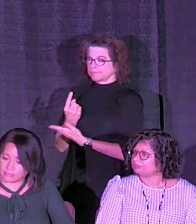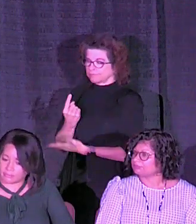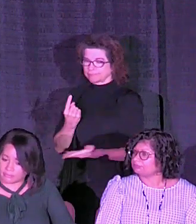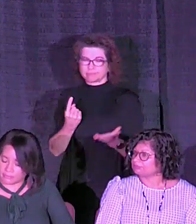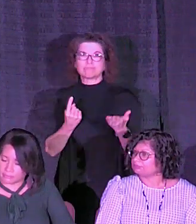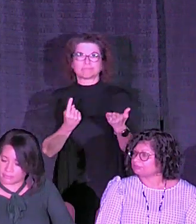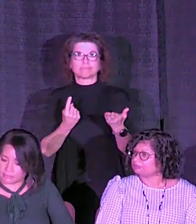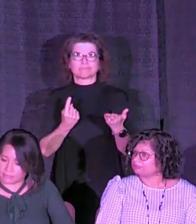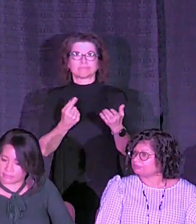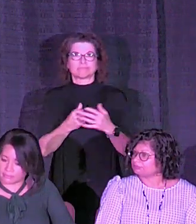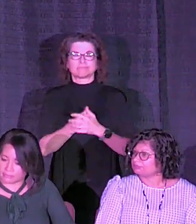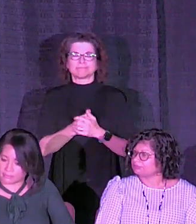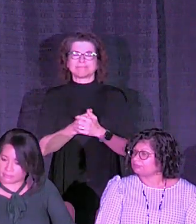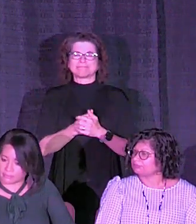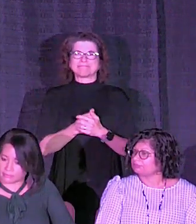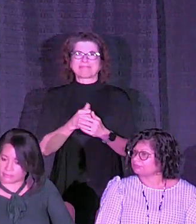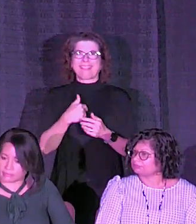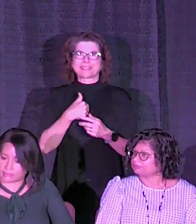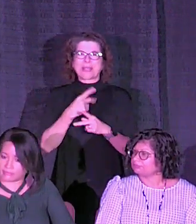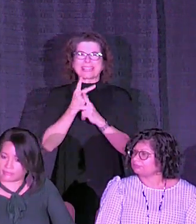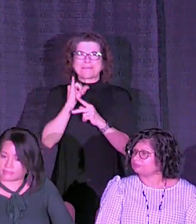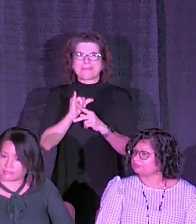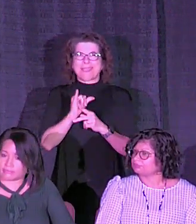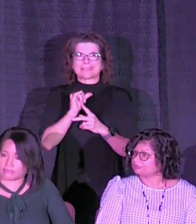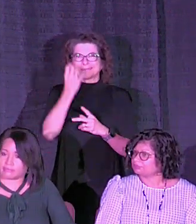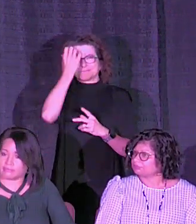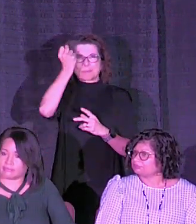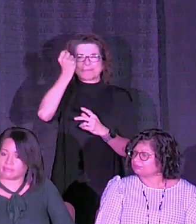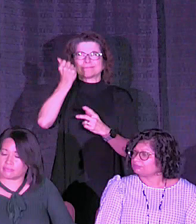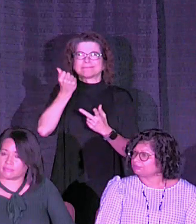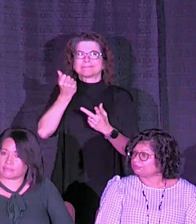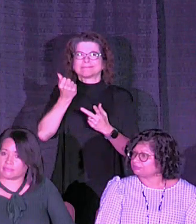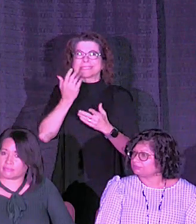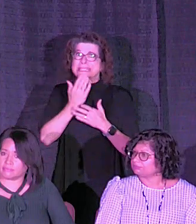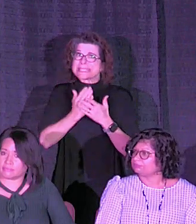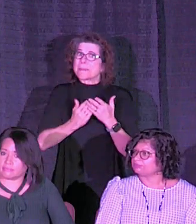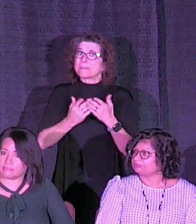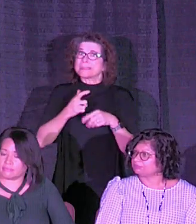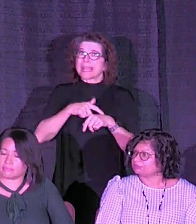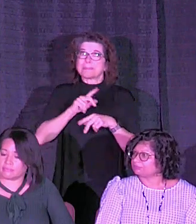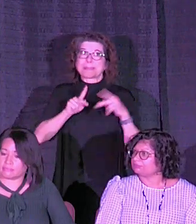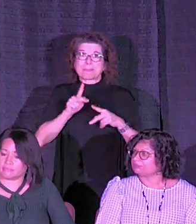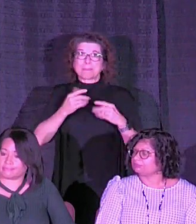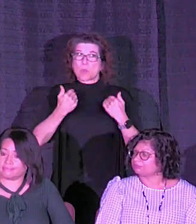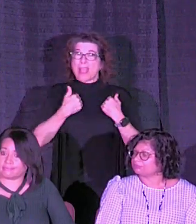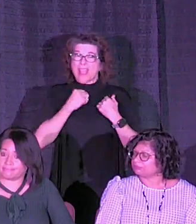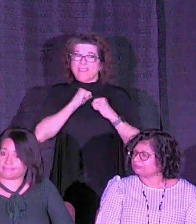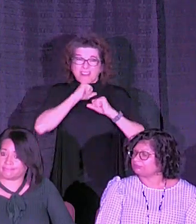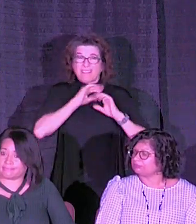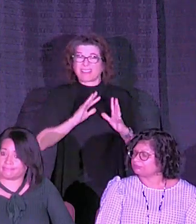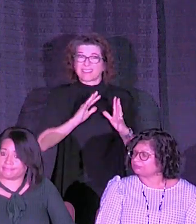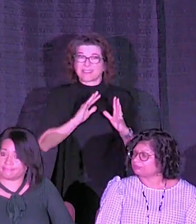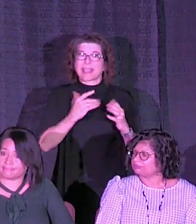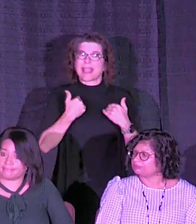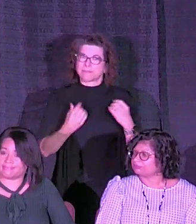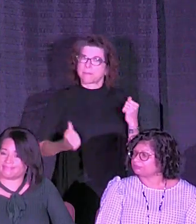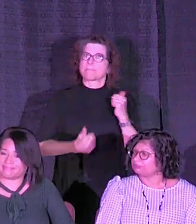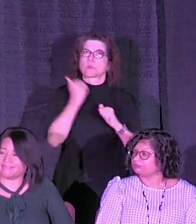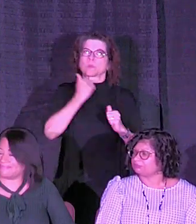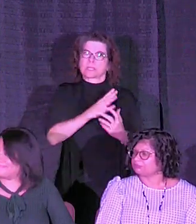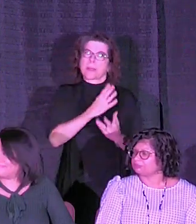really kept in my mind of how sometimes the people that have the very least have the most compassion. And that's just always stuck